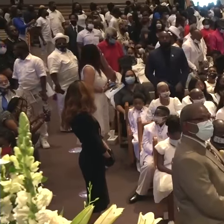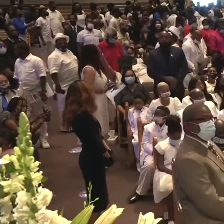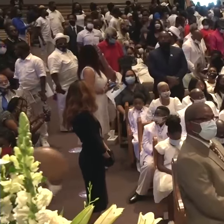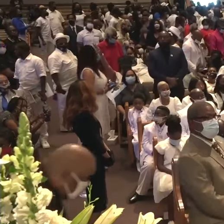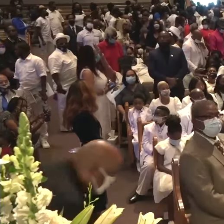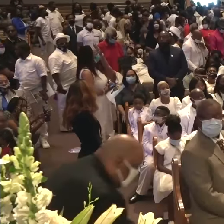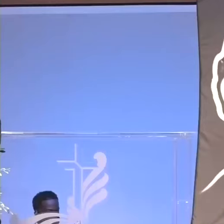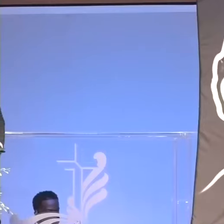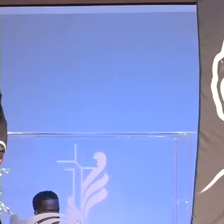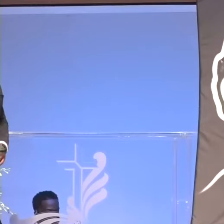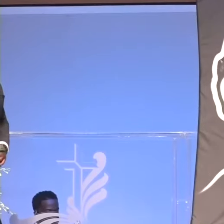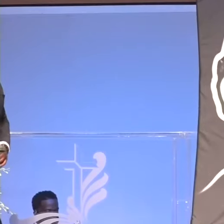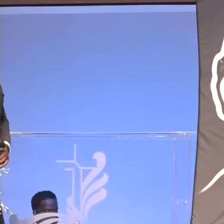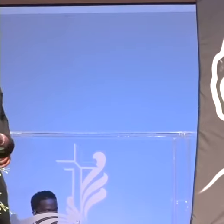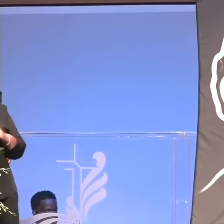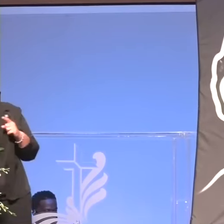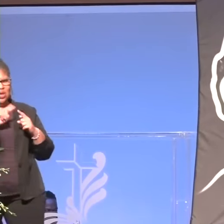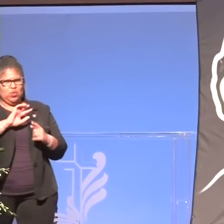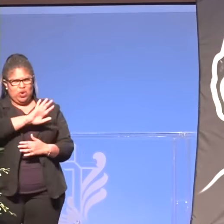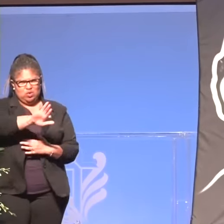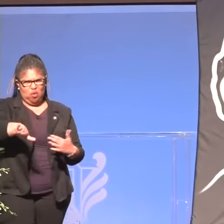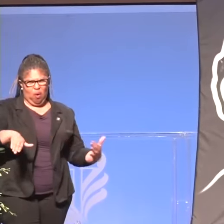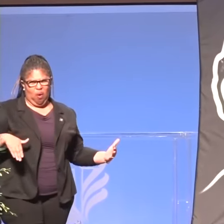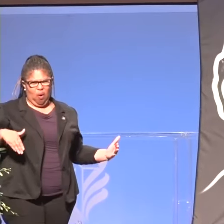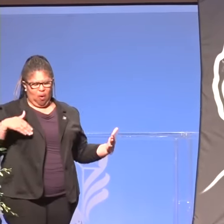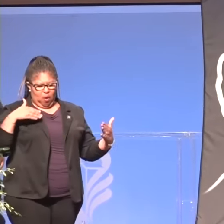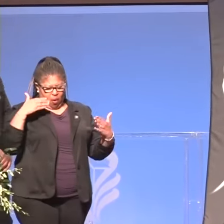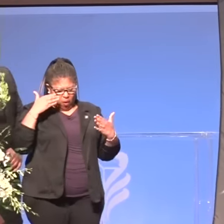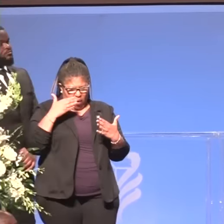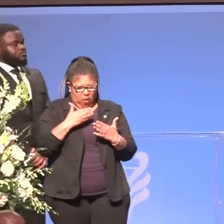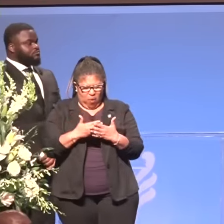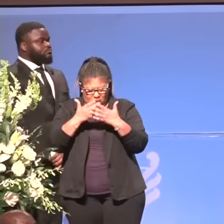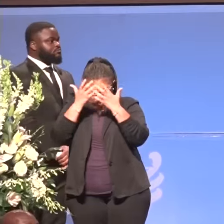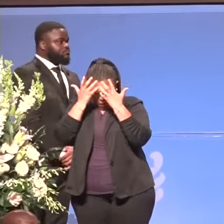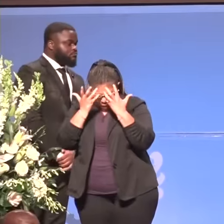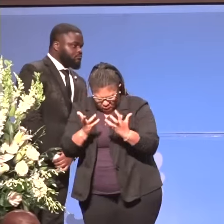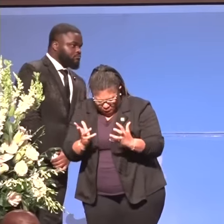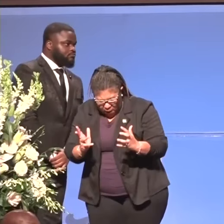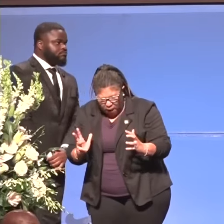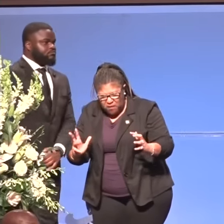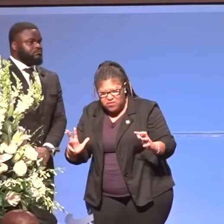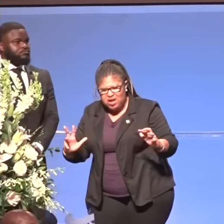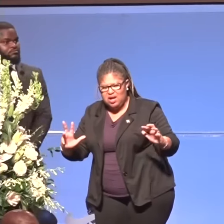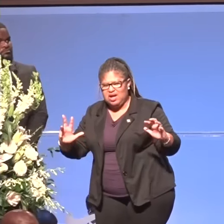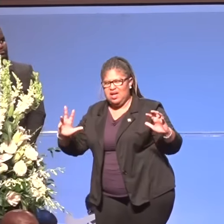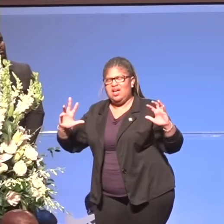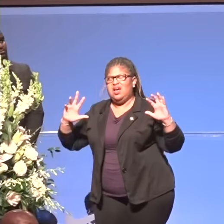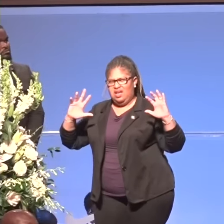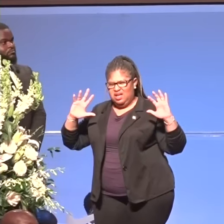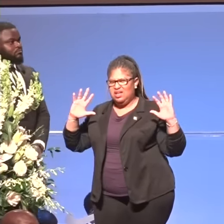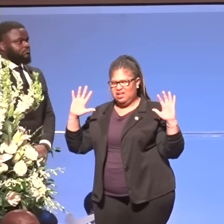Yes. When it's all over,